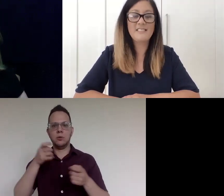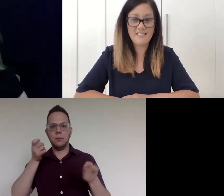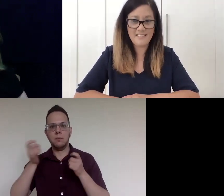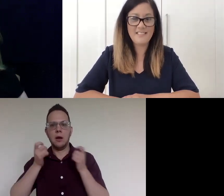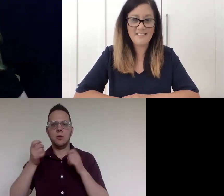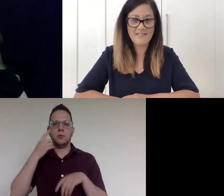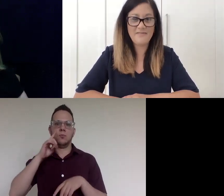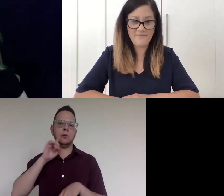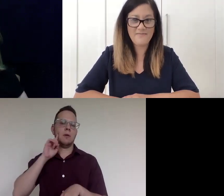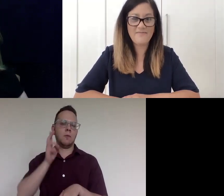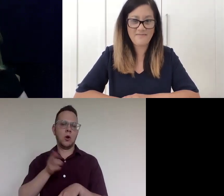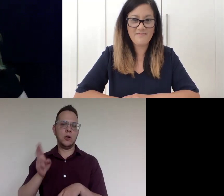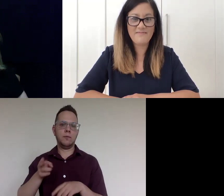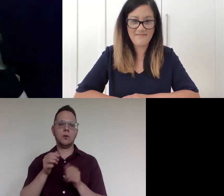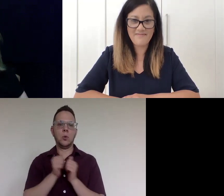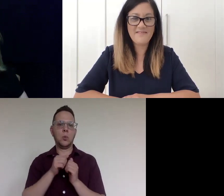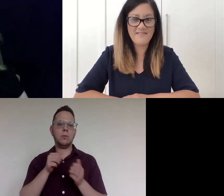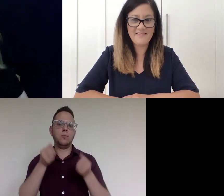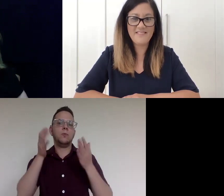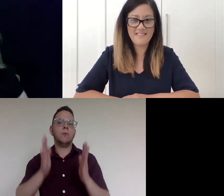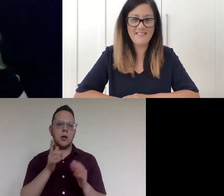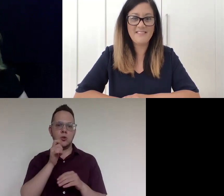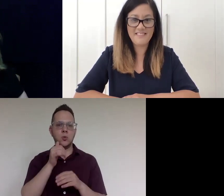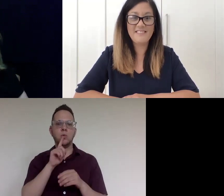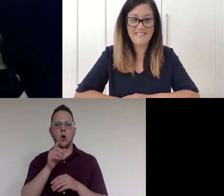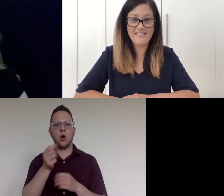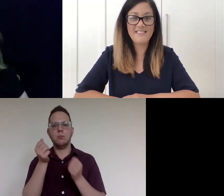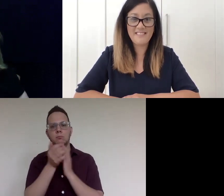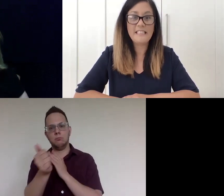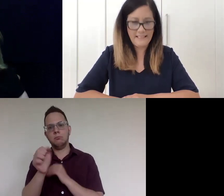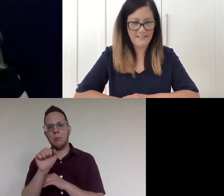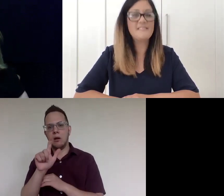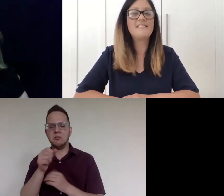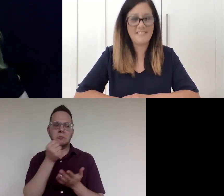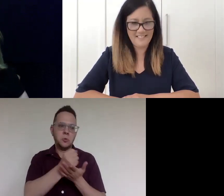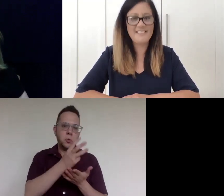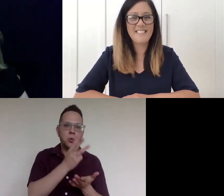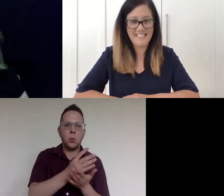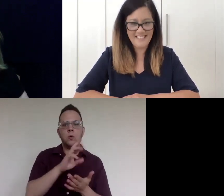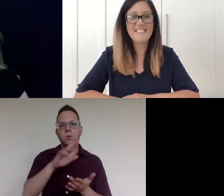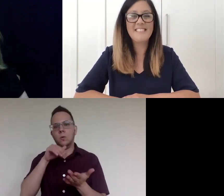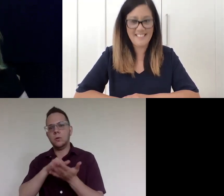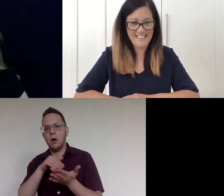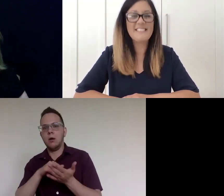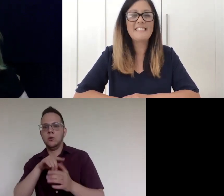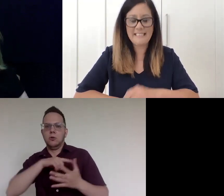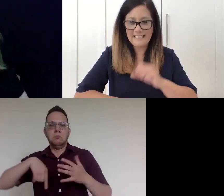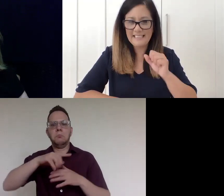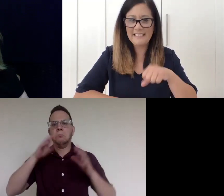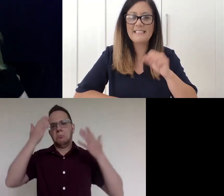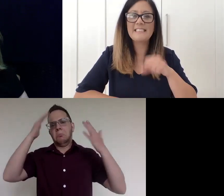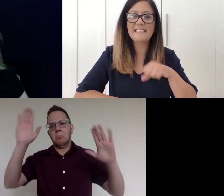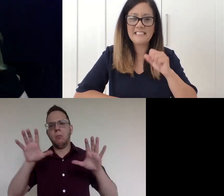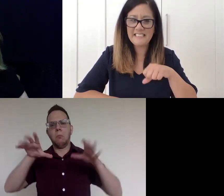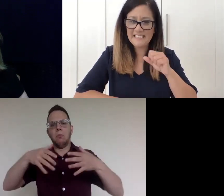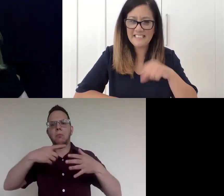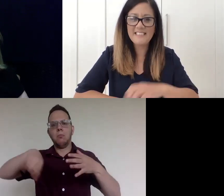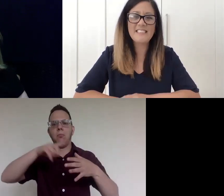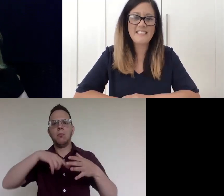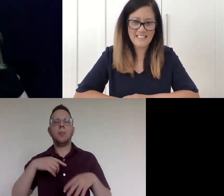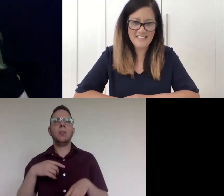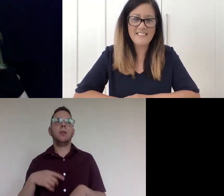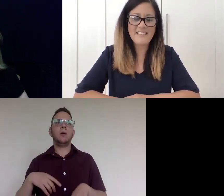We really want to make sure that we connect with deaf and hard of hearing providers who are proficient in ASL. And I know there's a lot of